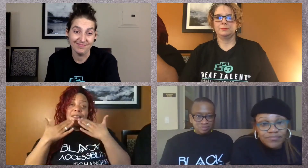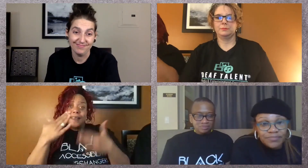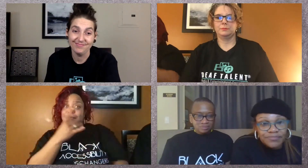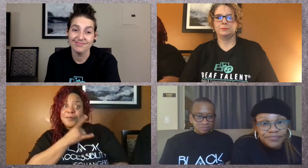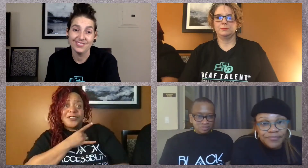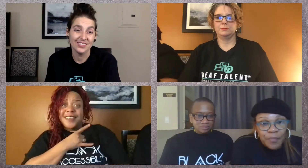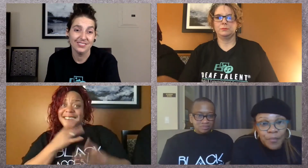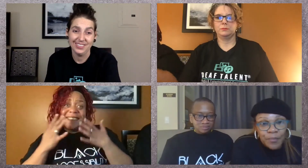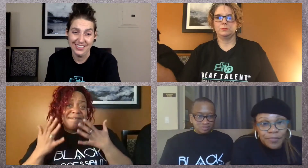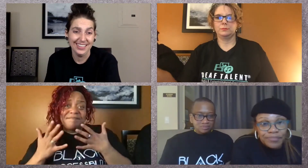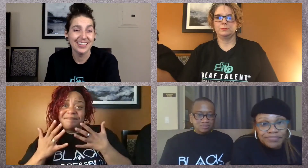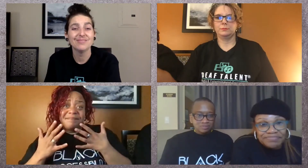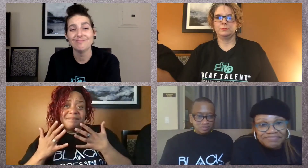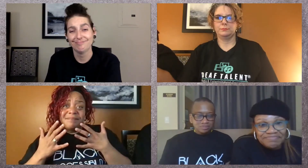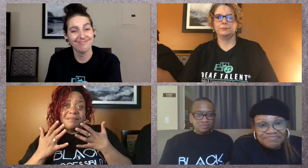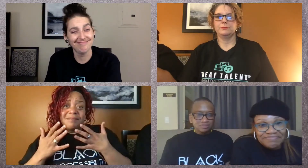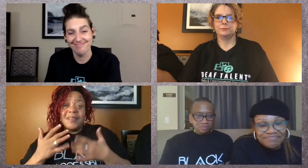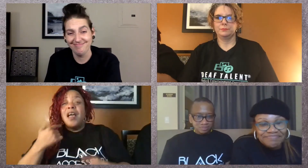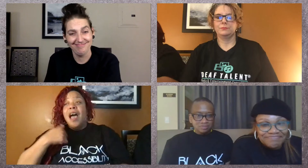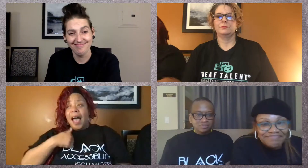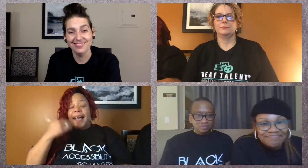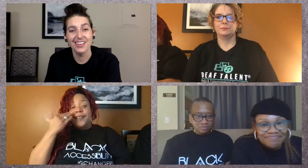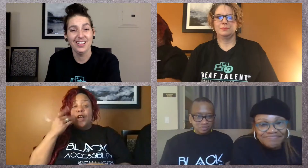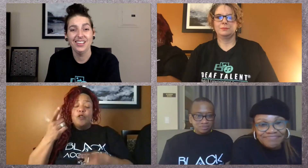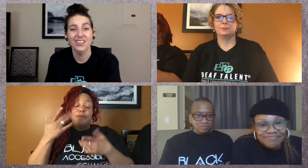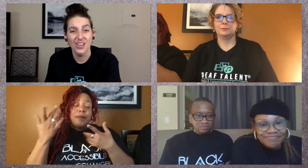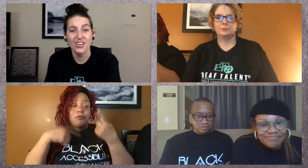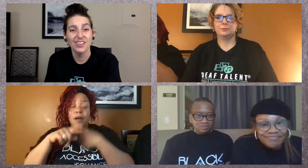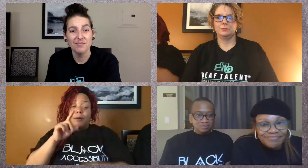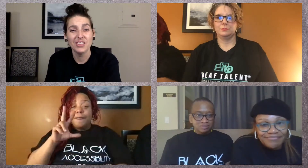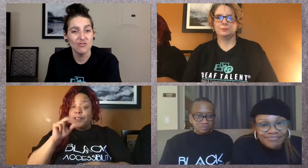creativity. I have to thank Jade.